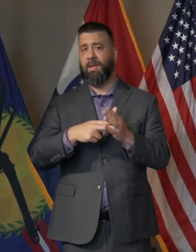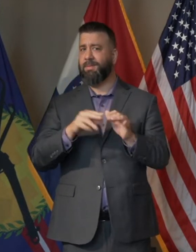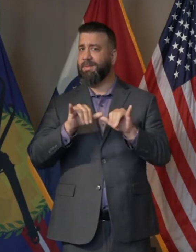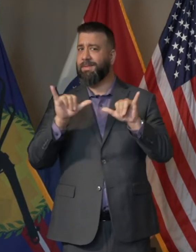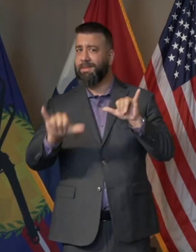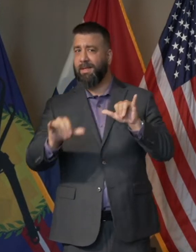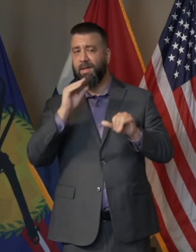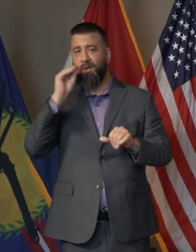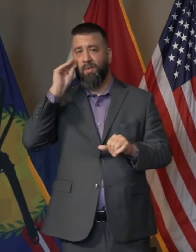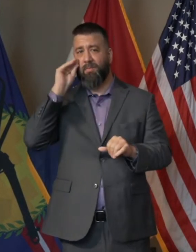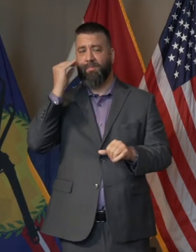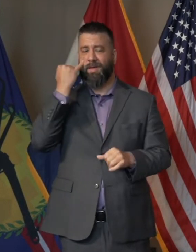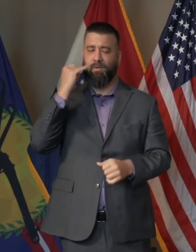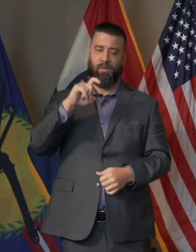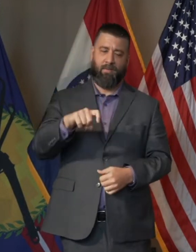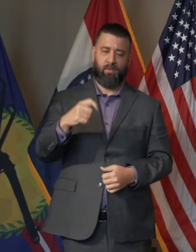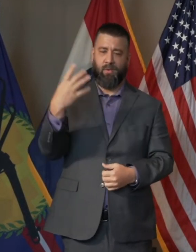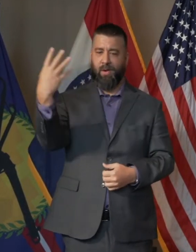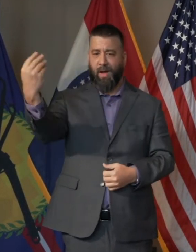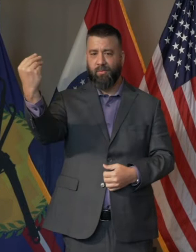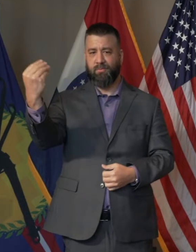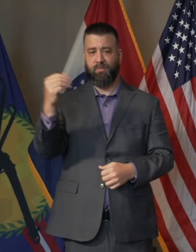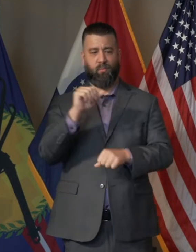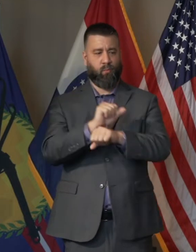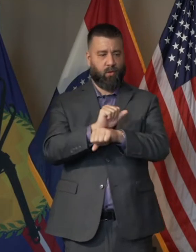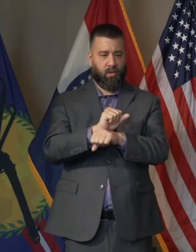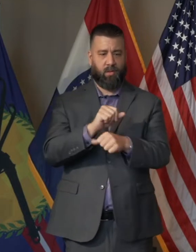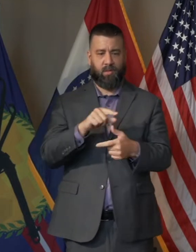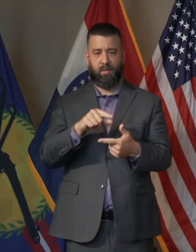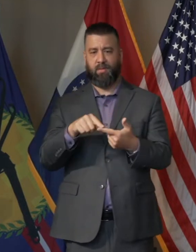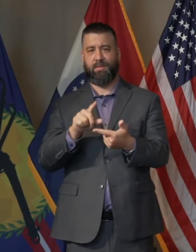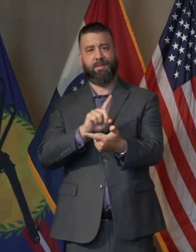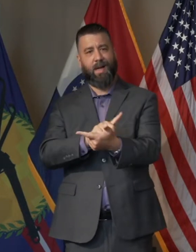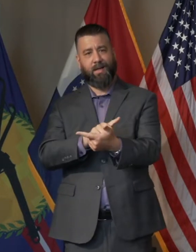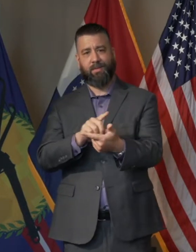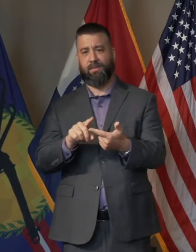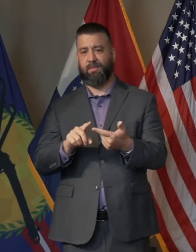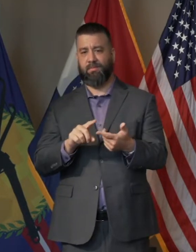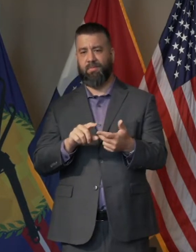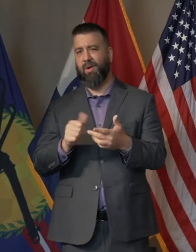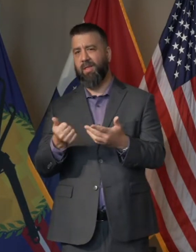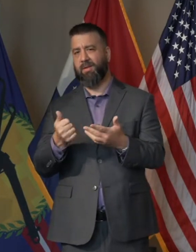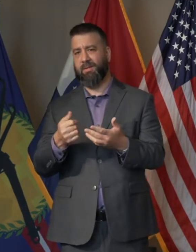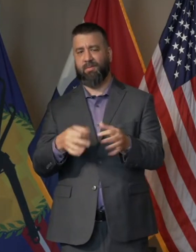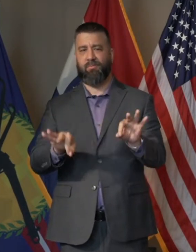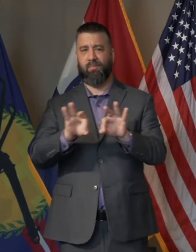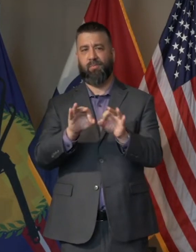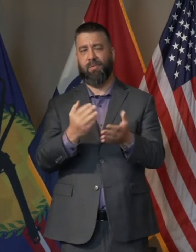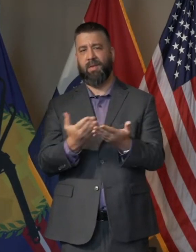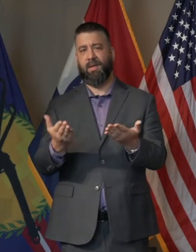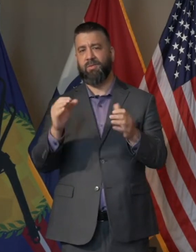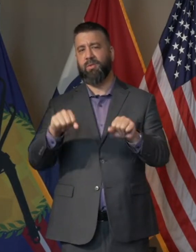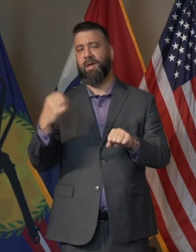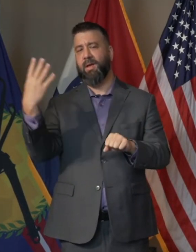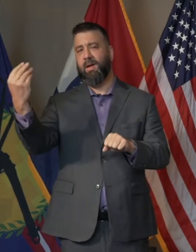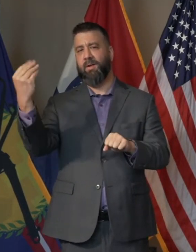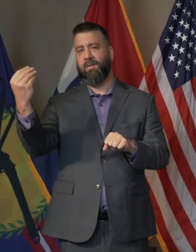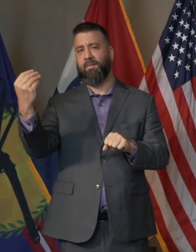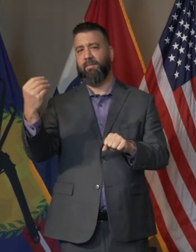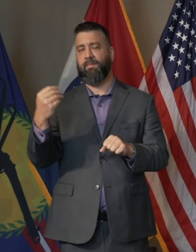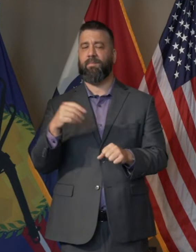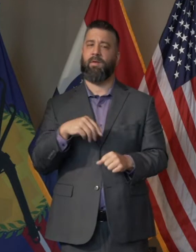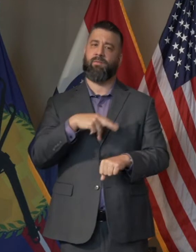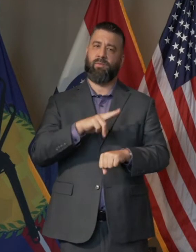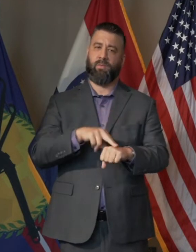it's necessary to be out, necessary to go to work, necessary to go to the doctor, to get food or other necessities. There are exceptions, of course,